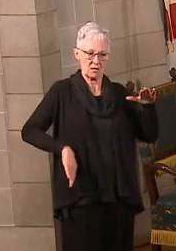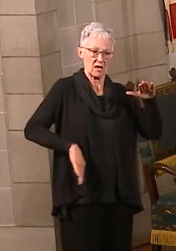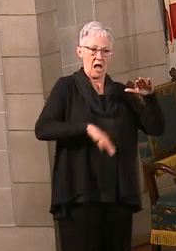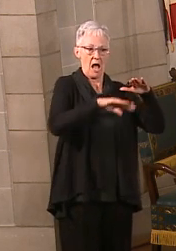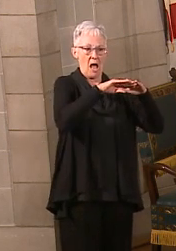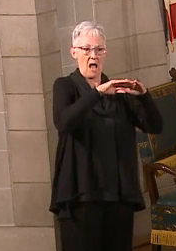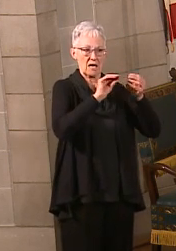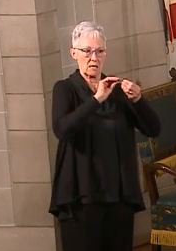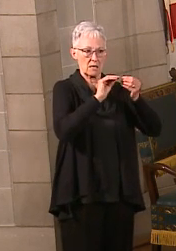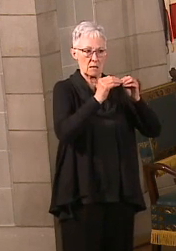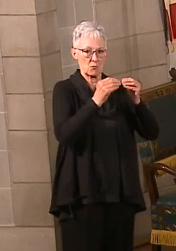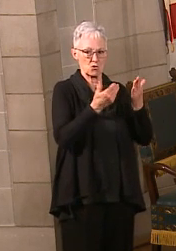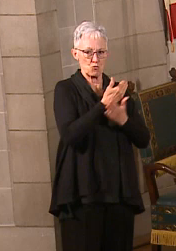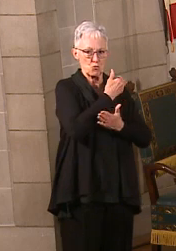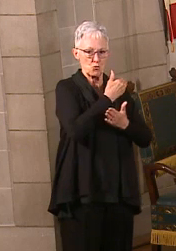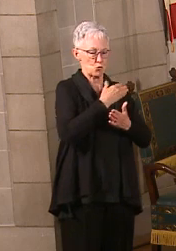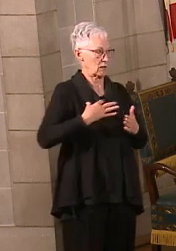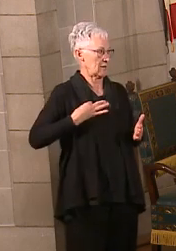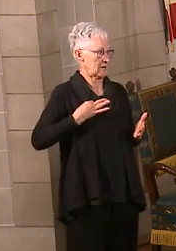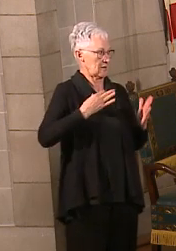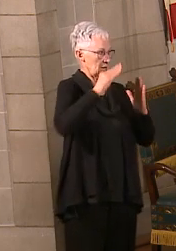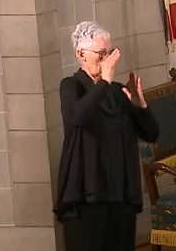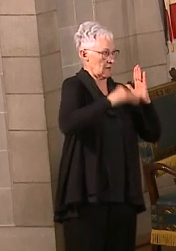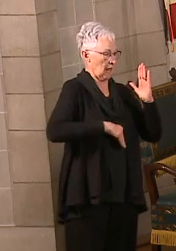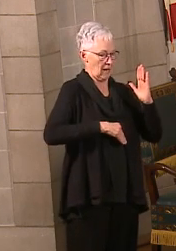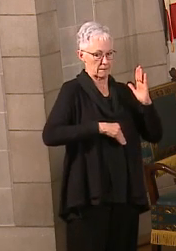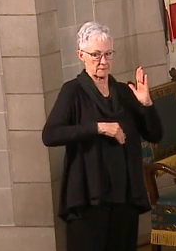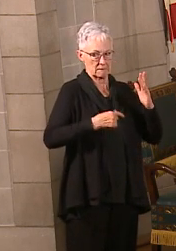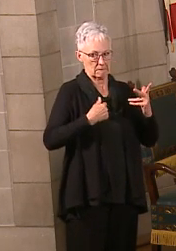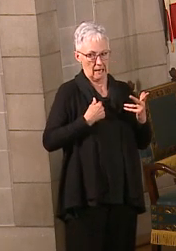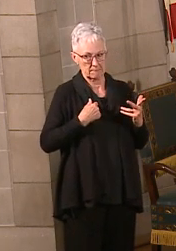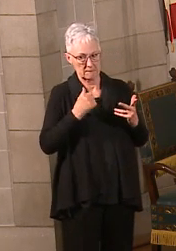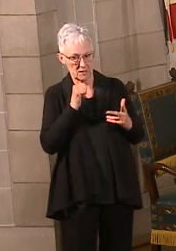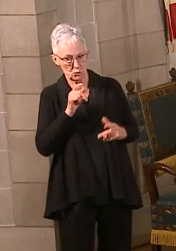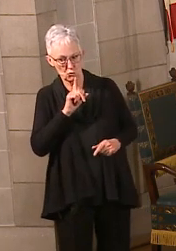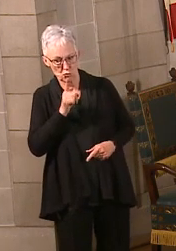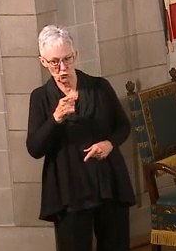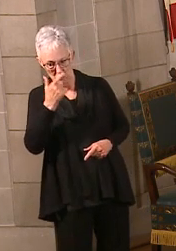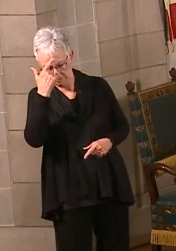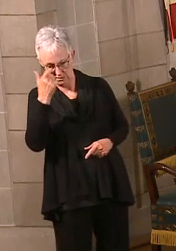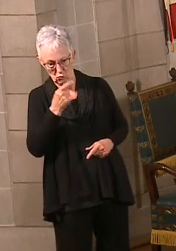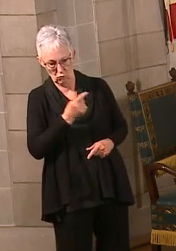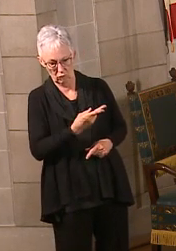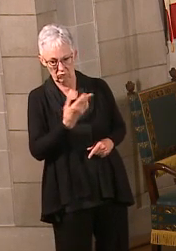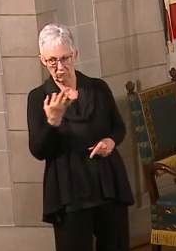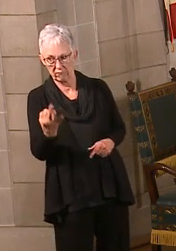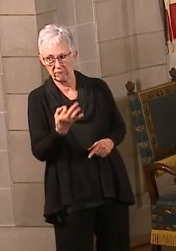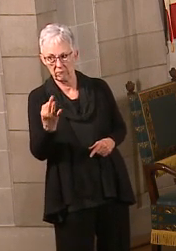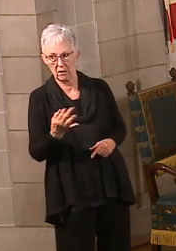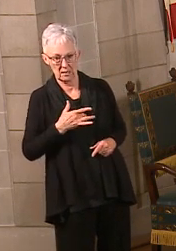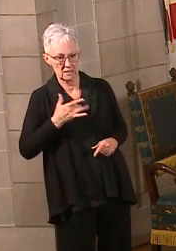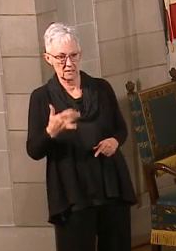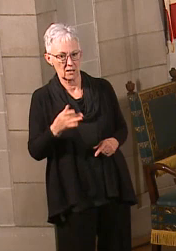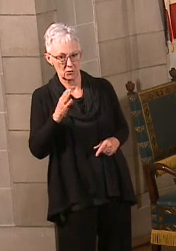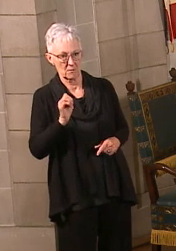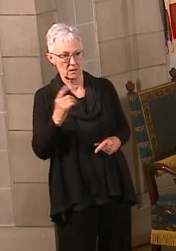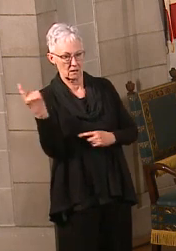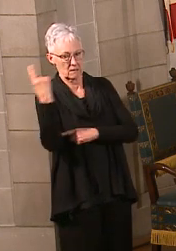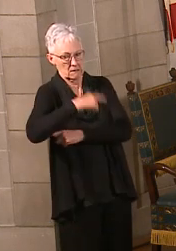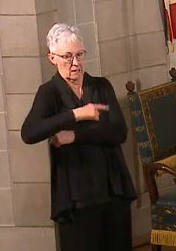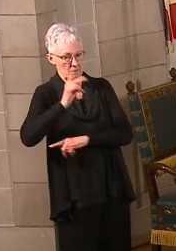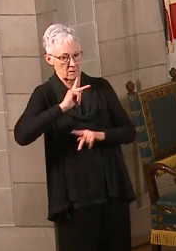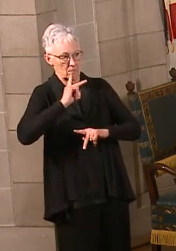hesitate to say that because it's Thursday and Friday have been really heavy days the last couple months, but our last couple weeks. But at this point, it looks